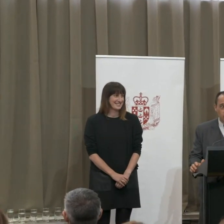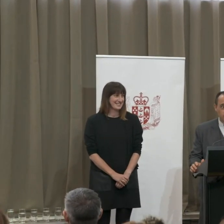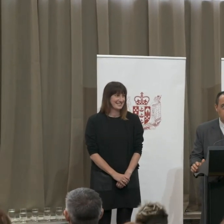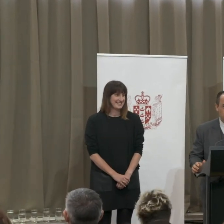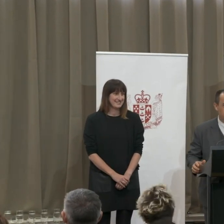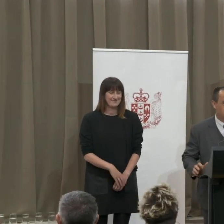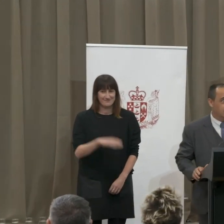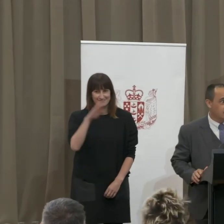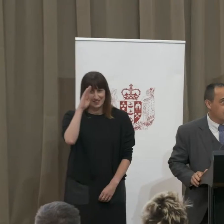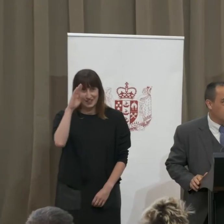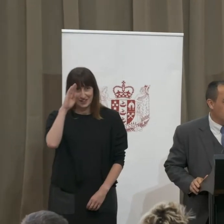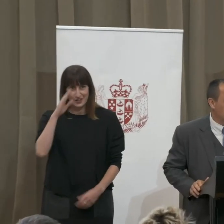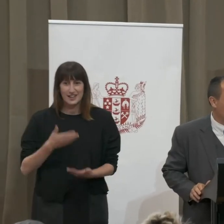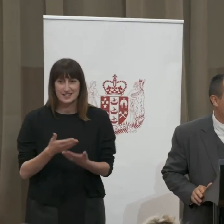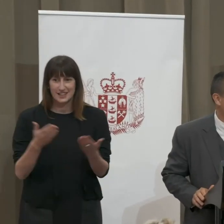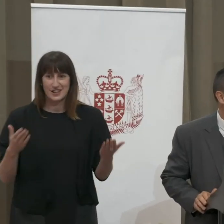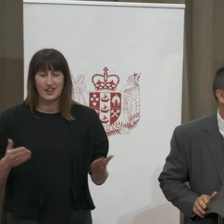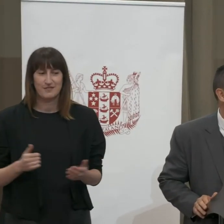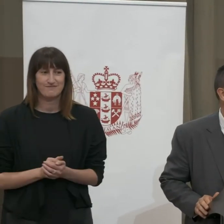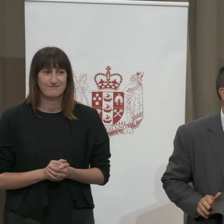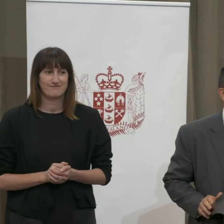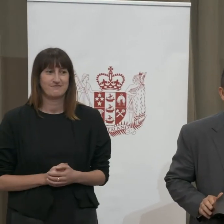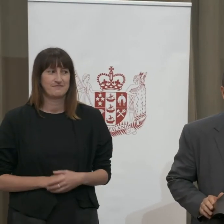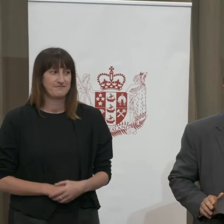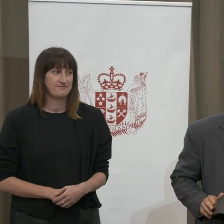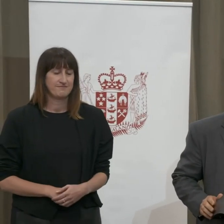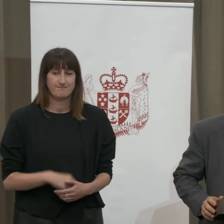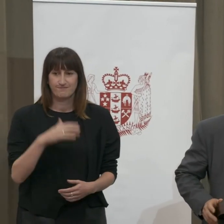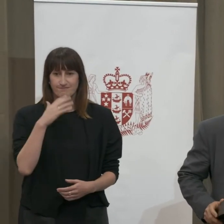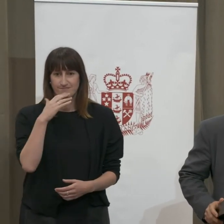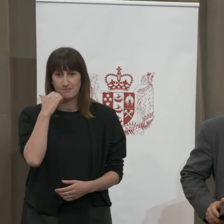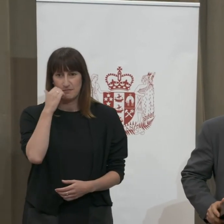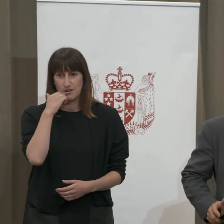Kāti kia ora tātou. Tēnā tātou e ngā hoa.